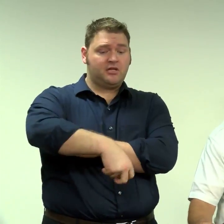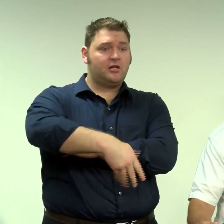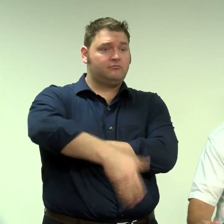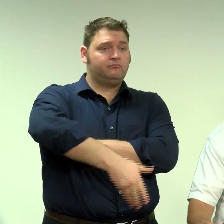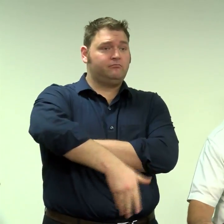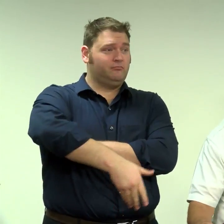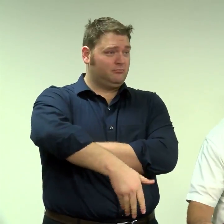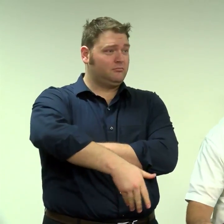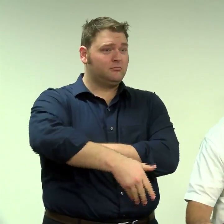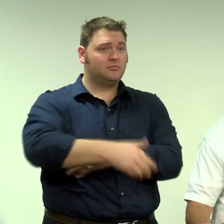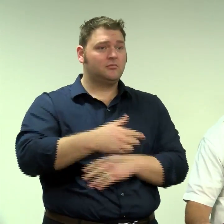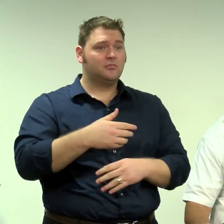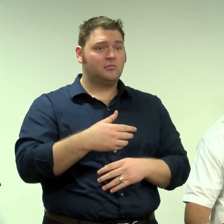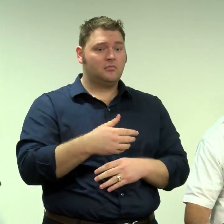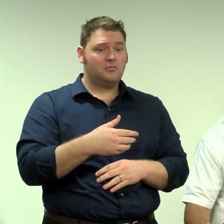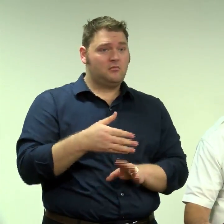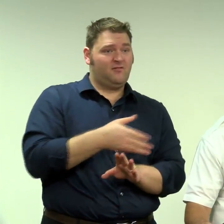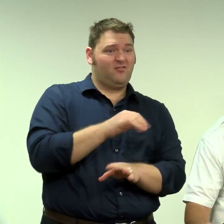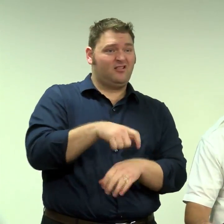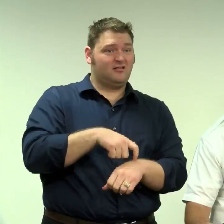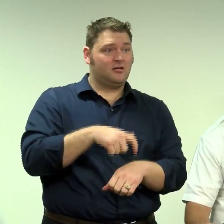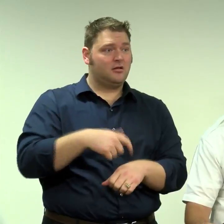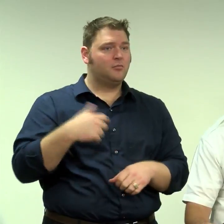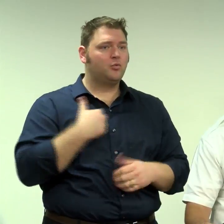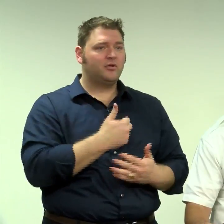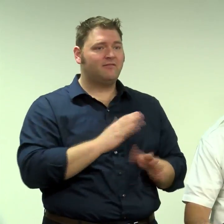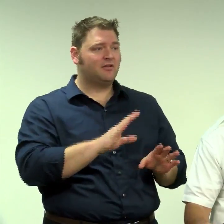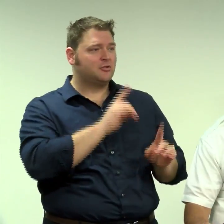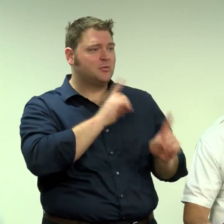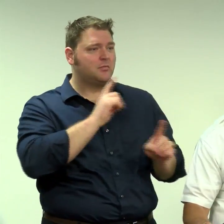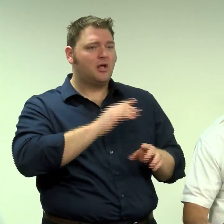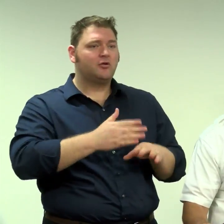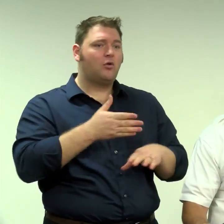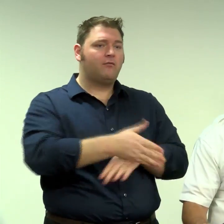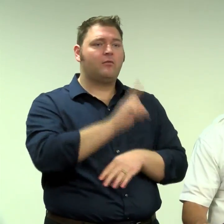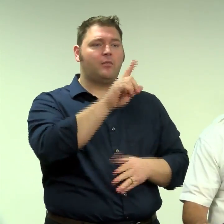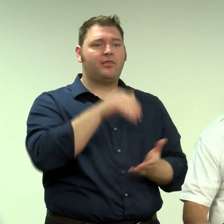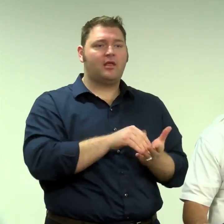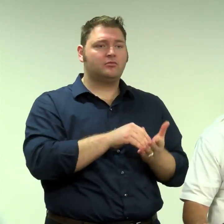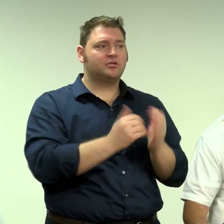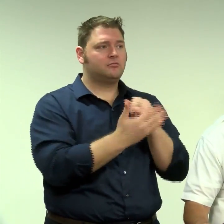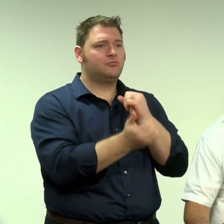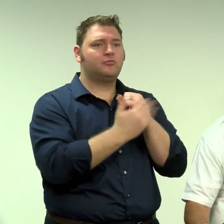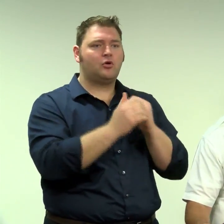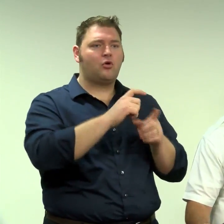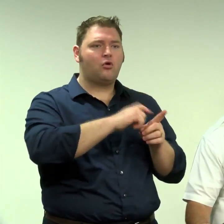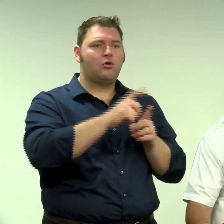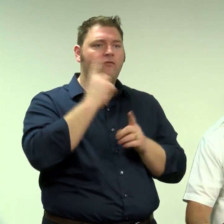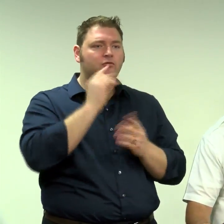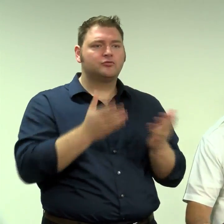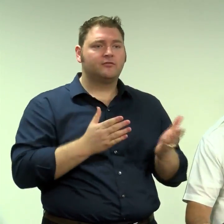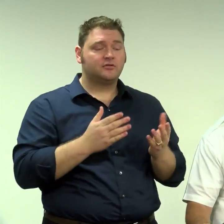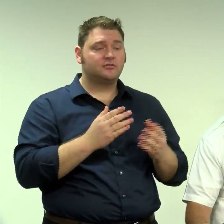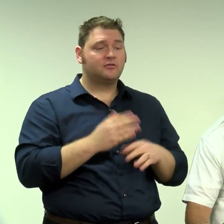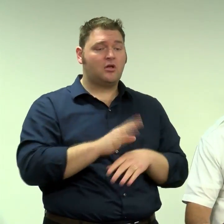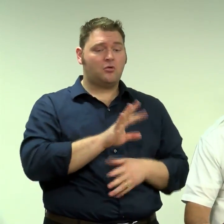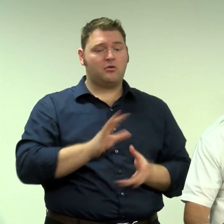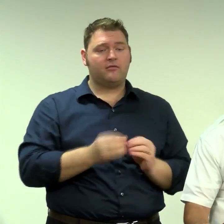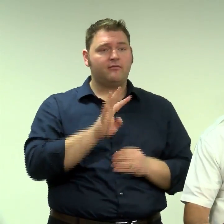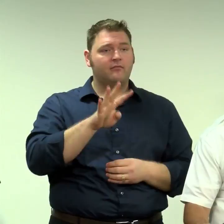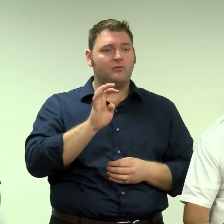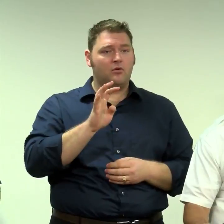Fire Department has responded to over 1,000 calls for service. Over 400 of those have been water rescues or water-related